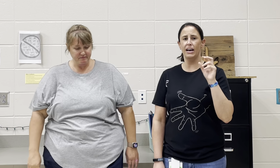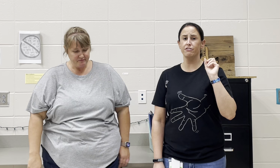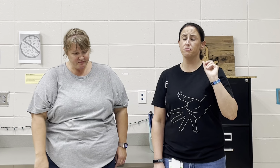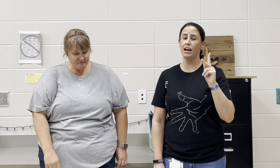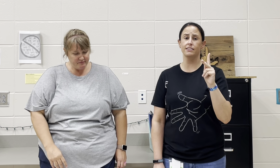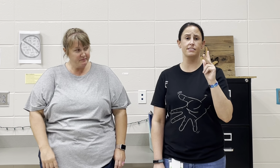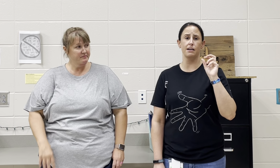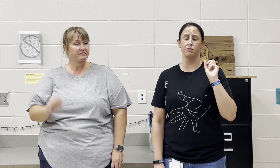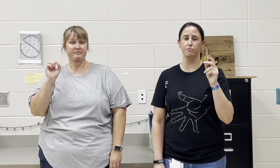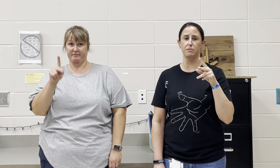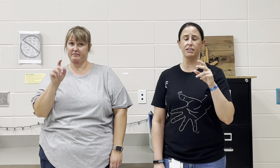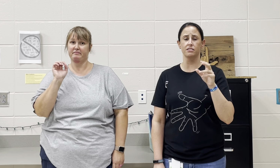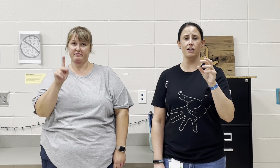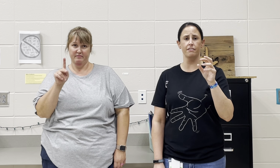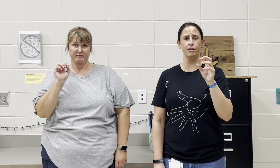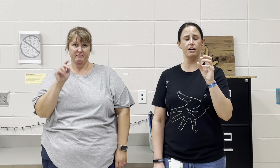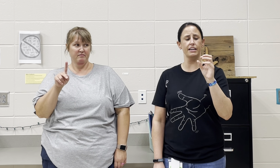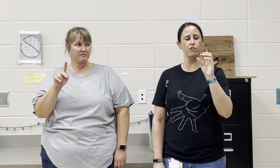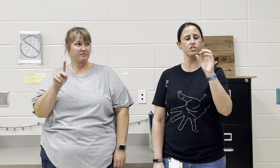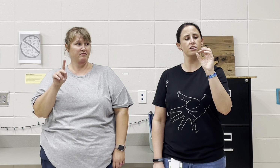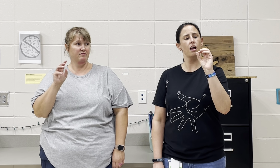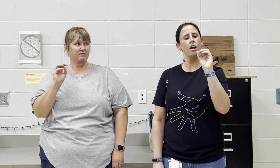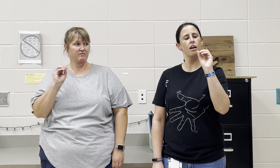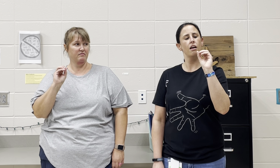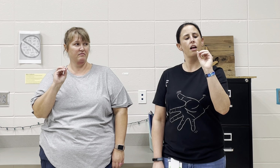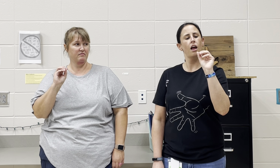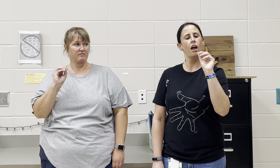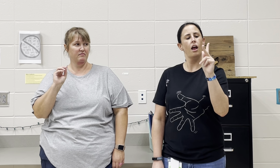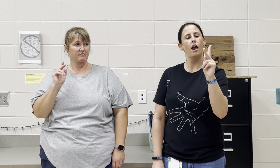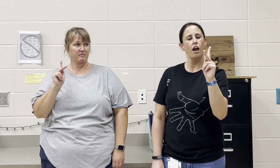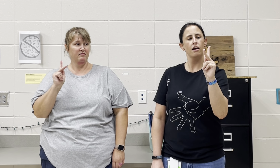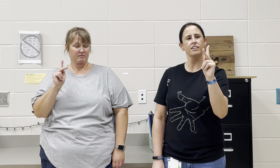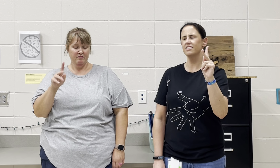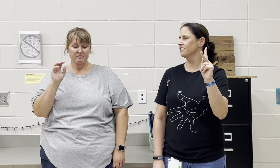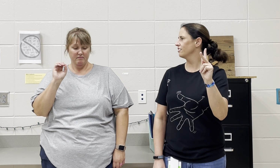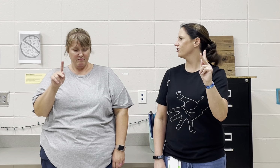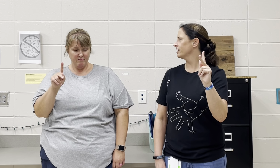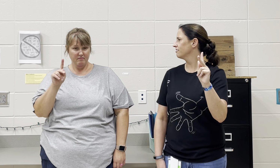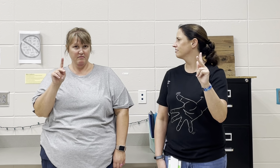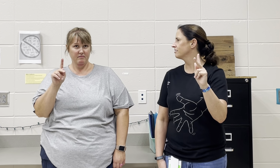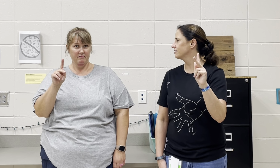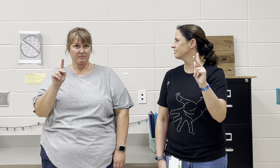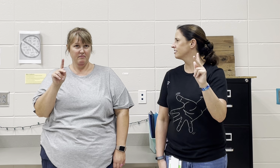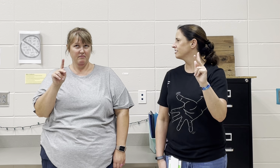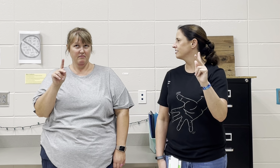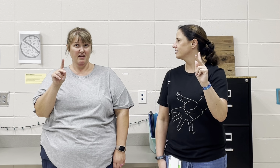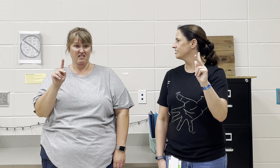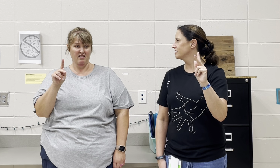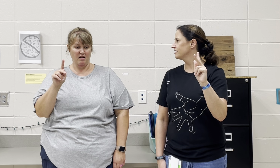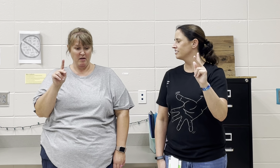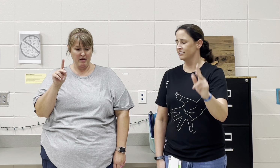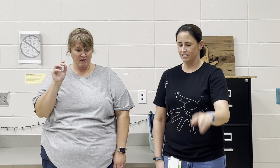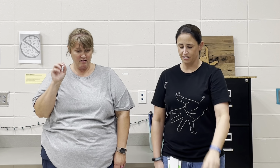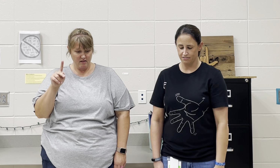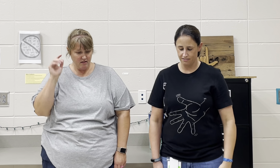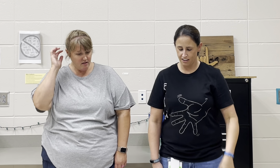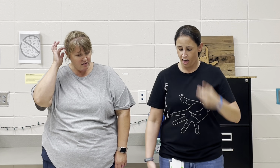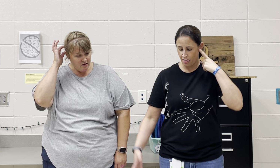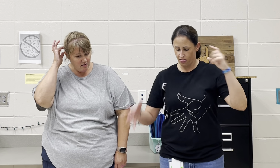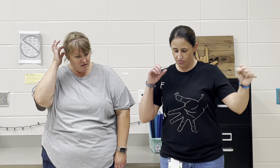to practice that movement because a lot of you right now are just. Is it thundering? It sounds like it might be.